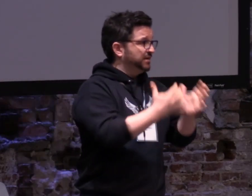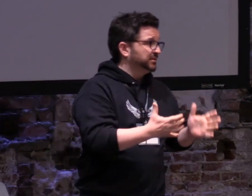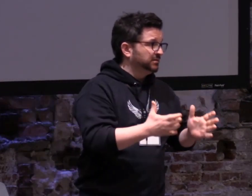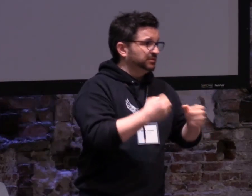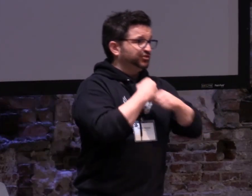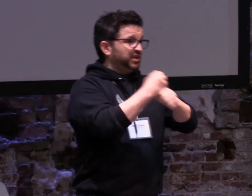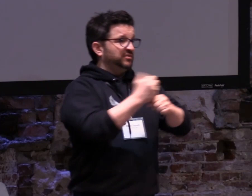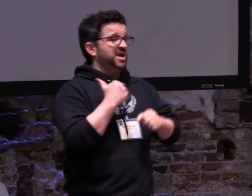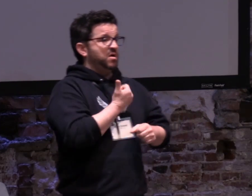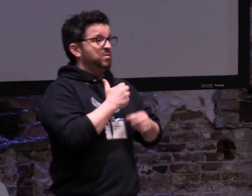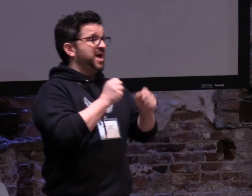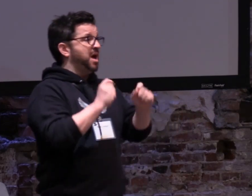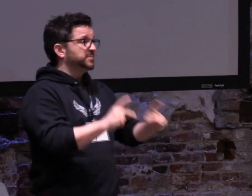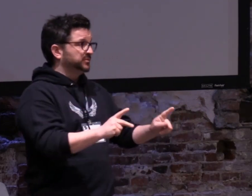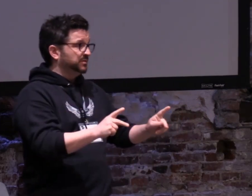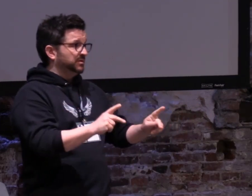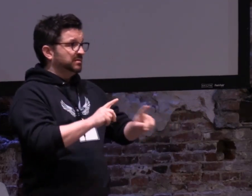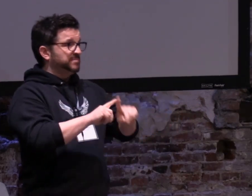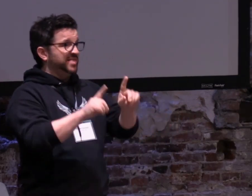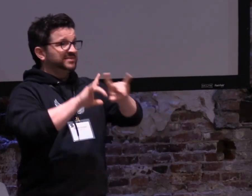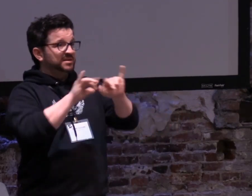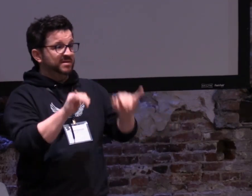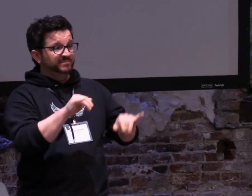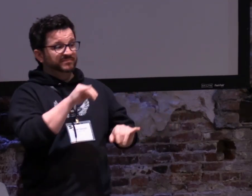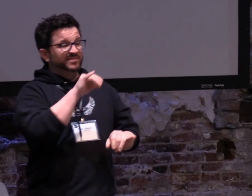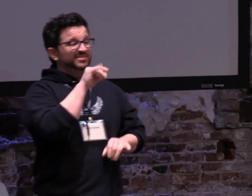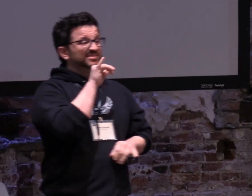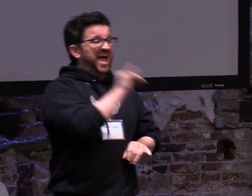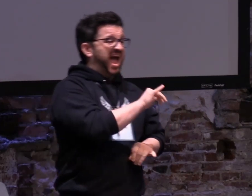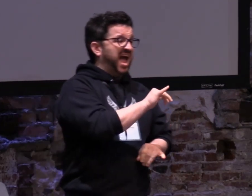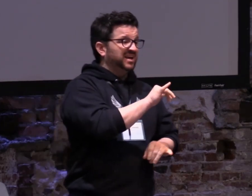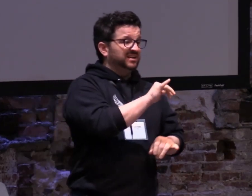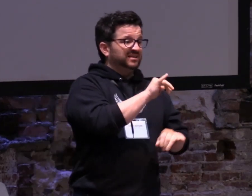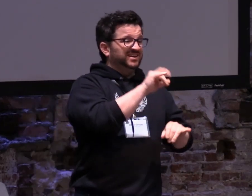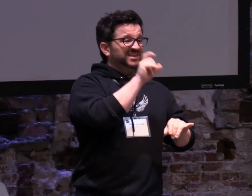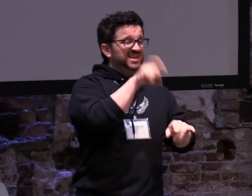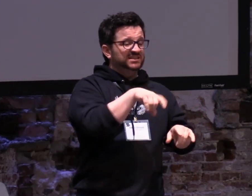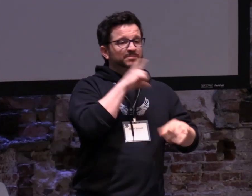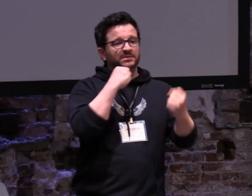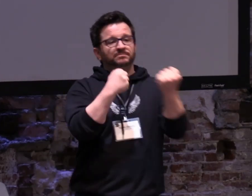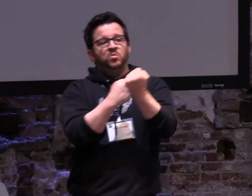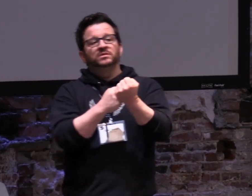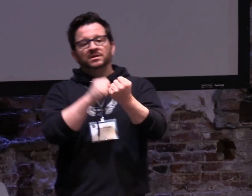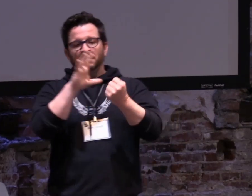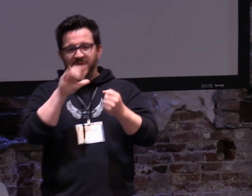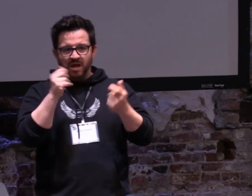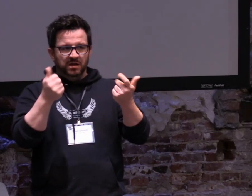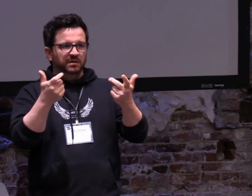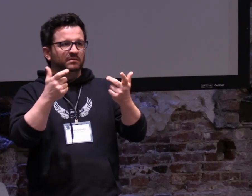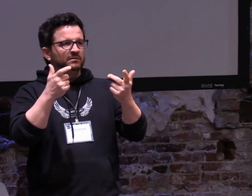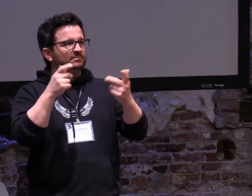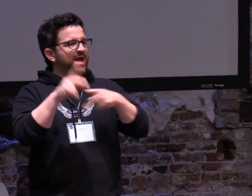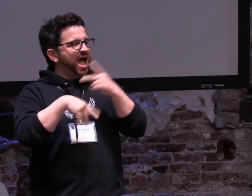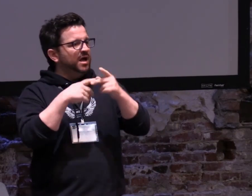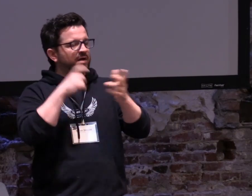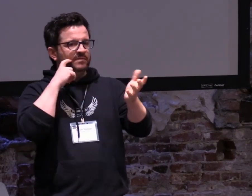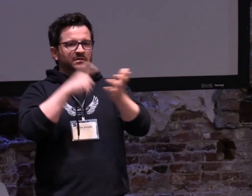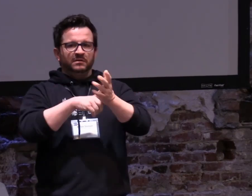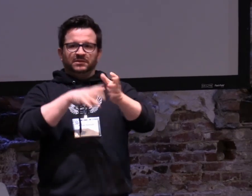here as a deaf artist, as an art maker who creates opportunities to do it the